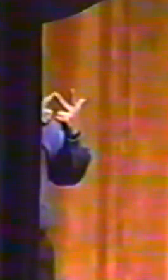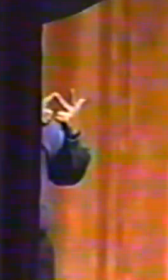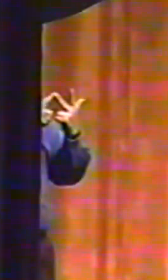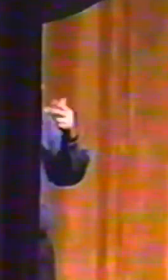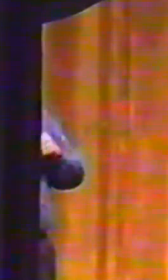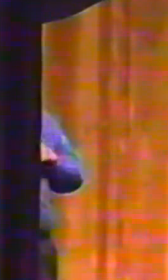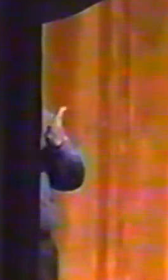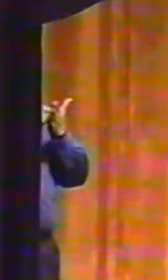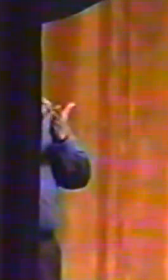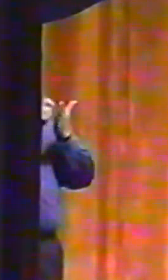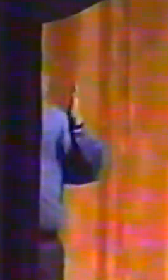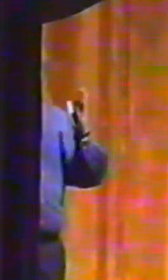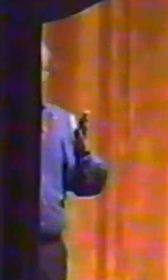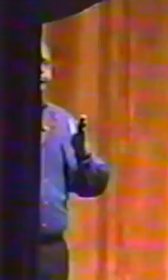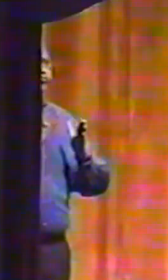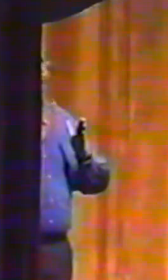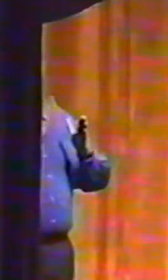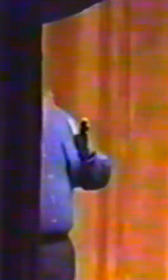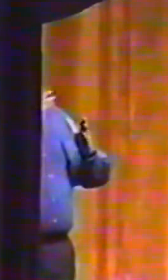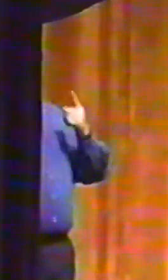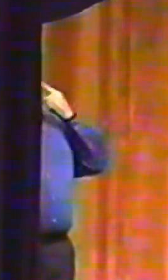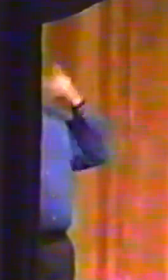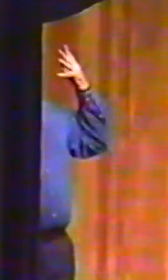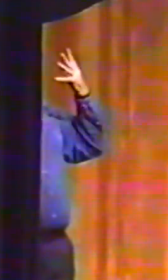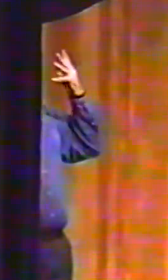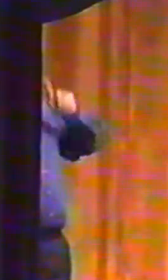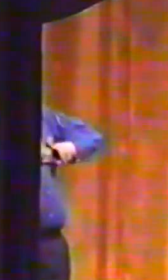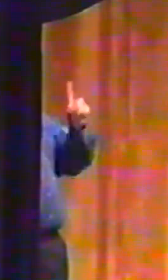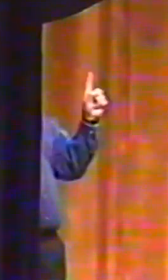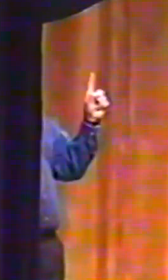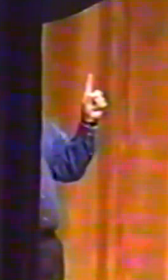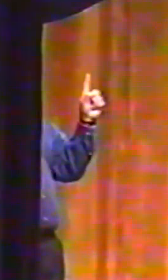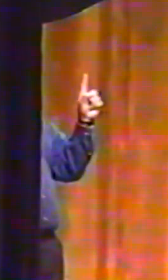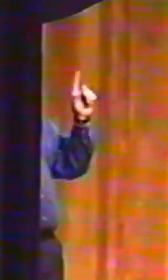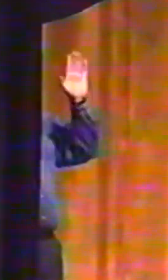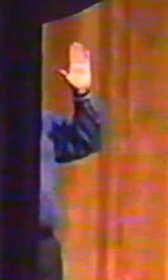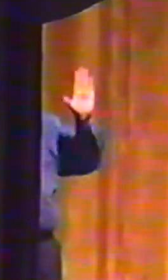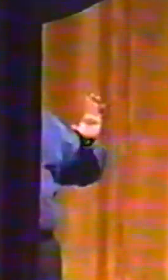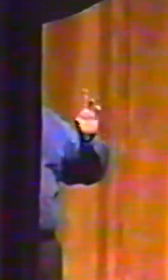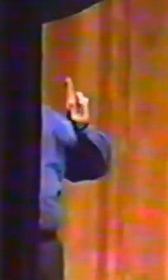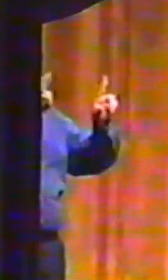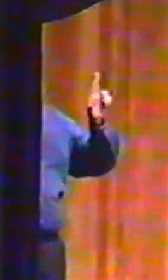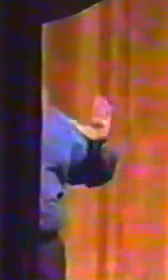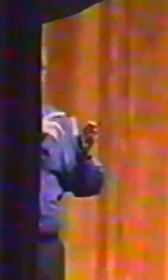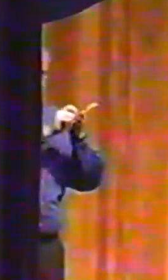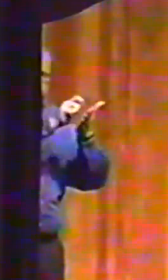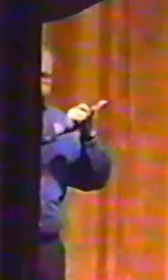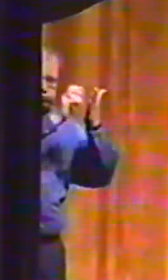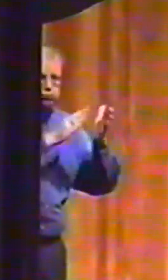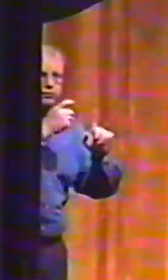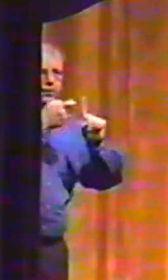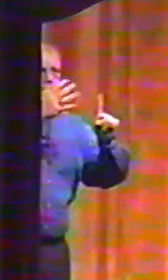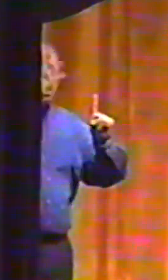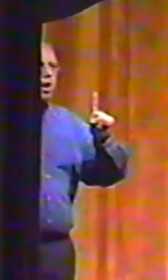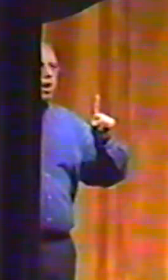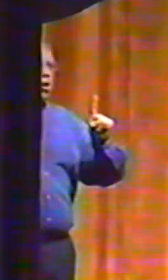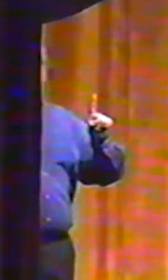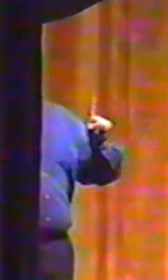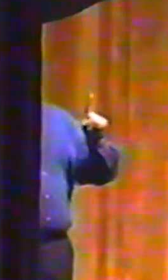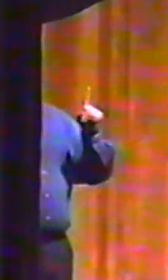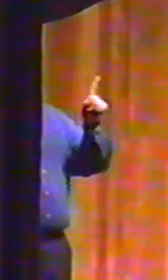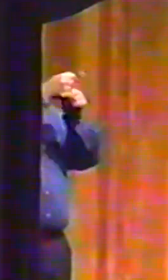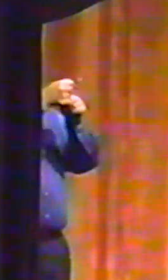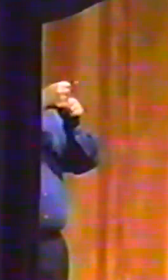dare to be different. The great reporters of our time, the ones that have really made a difference, have known the same thing as the